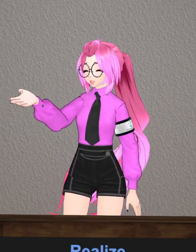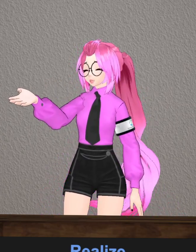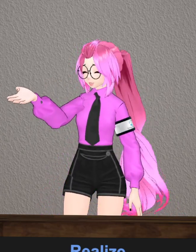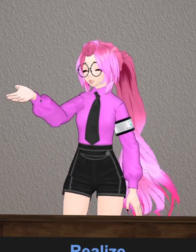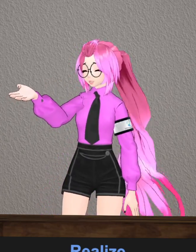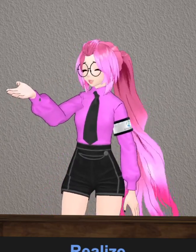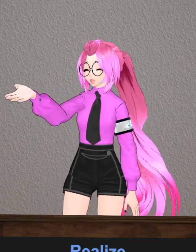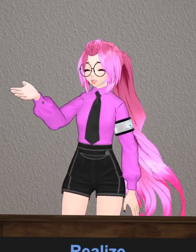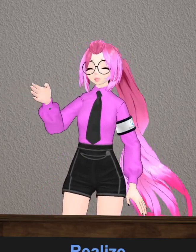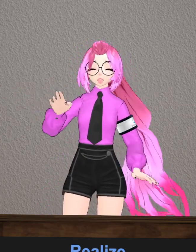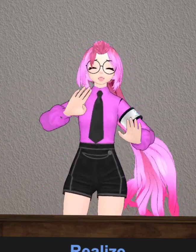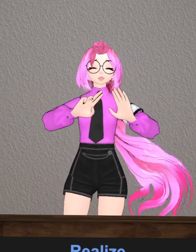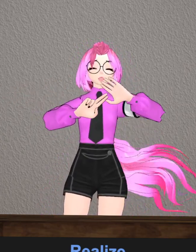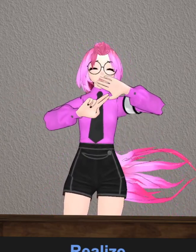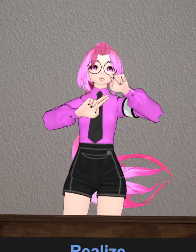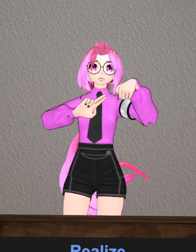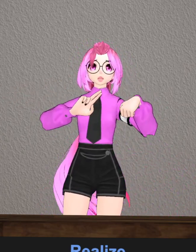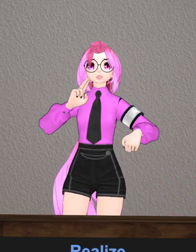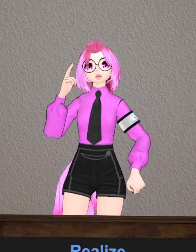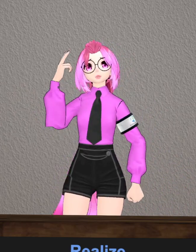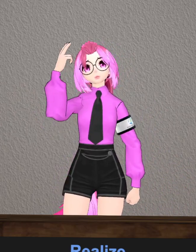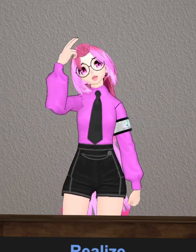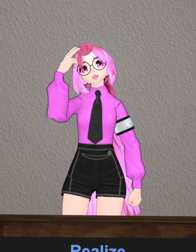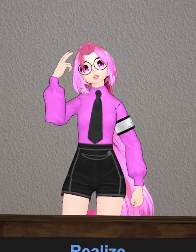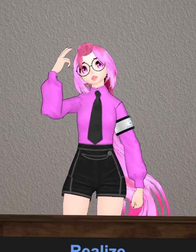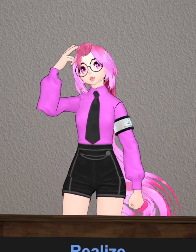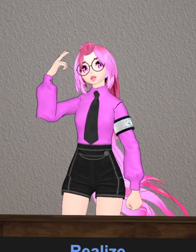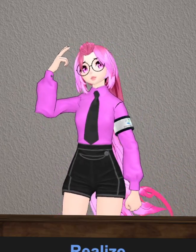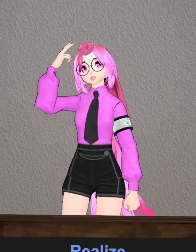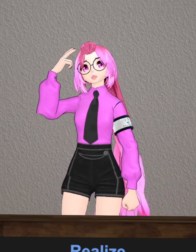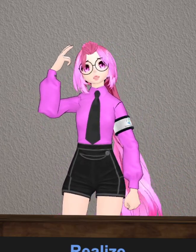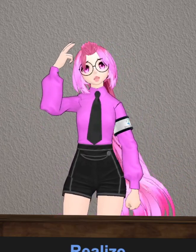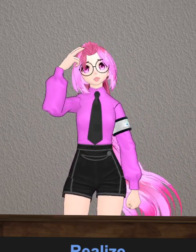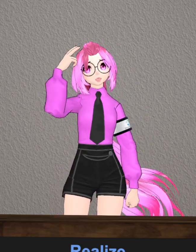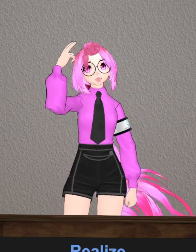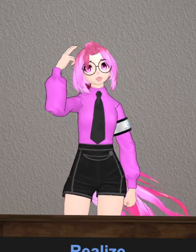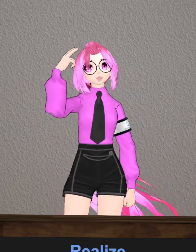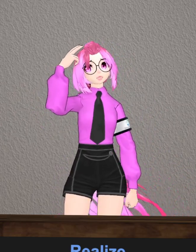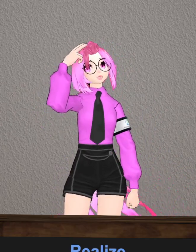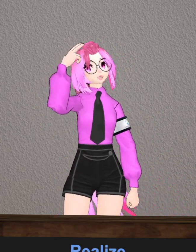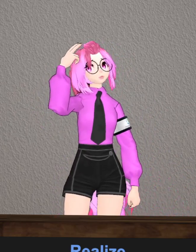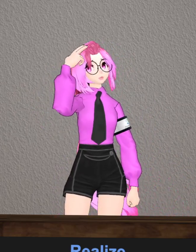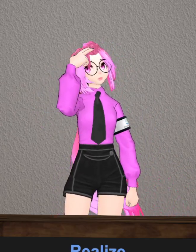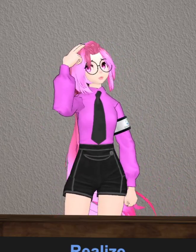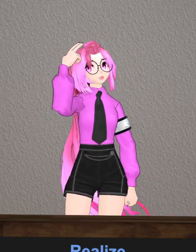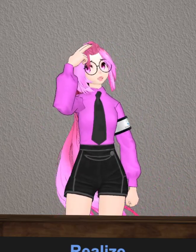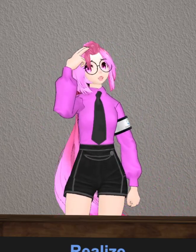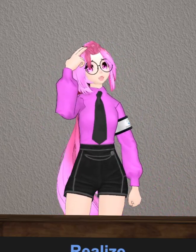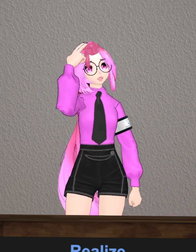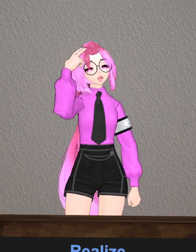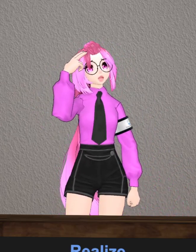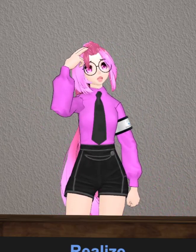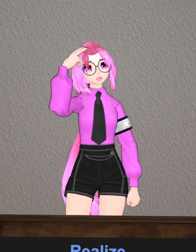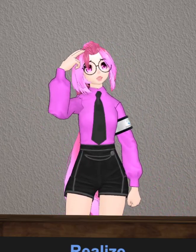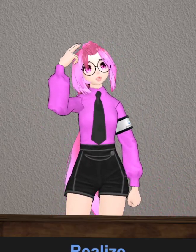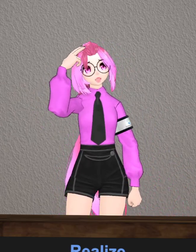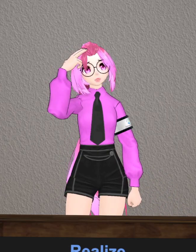have a fancy R hand like 3 does, showing it off, then you could do an R. But most of us would have to twist and then go like